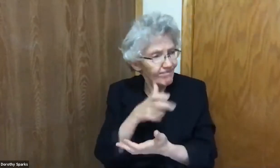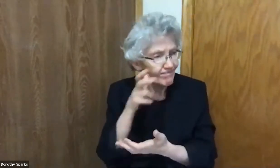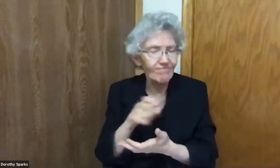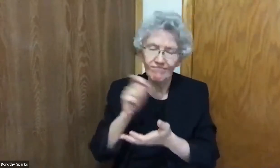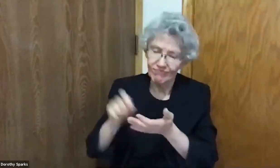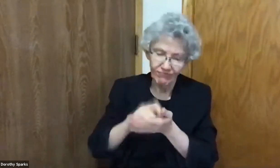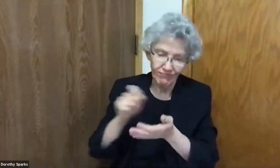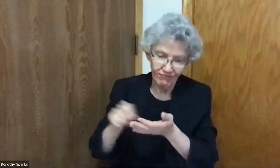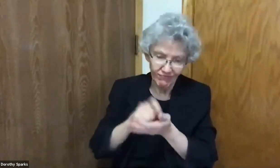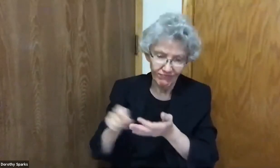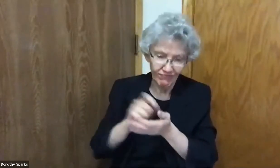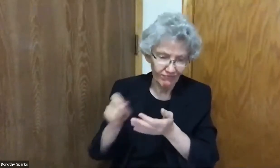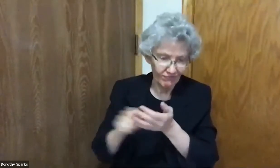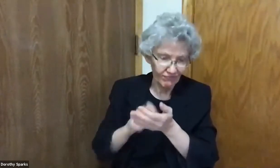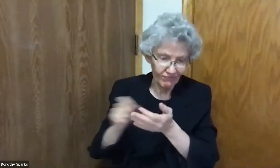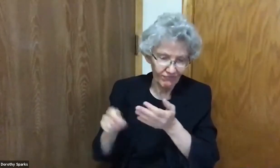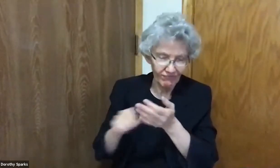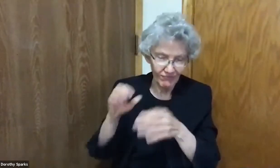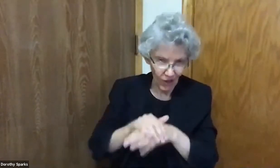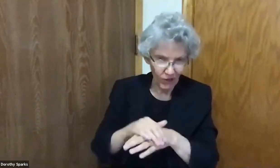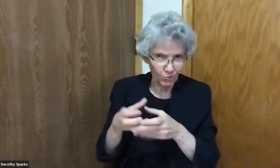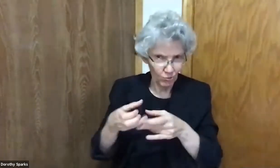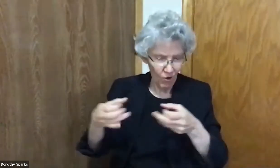and Baruch wrote it all down on a scroll.